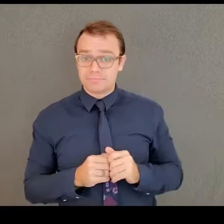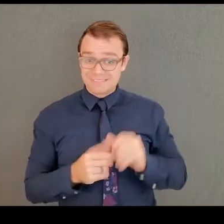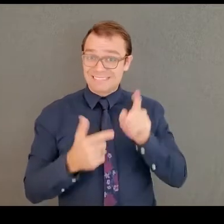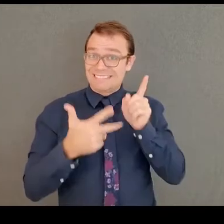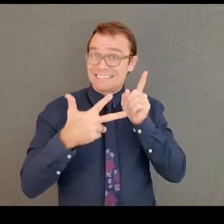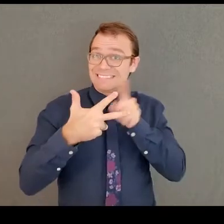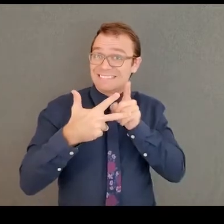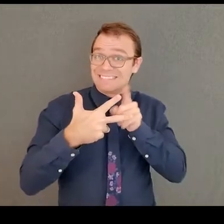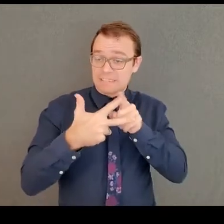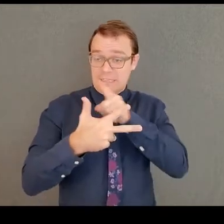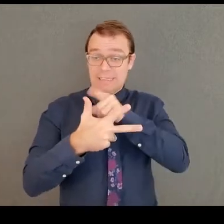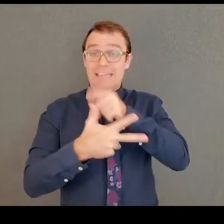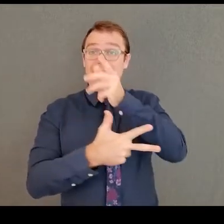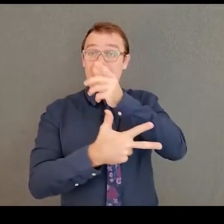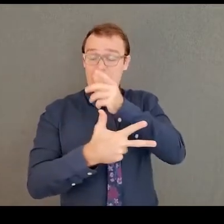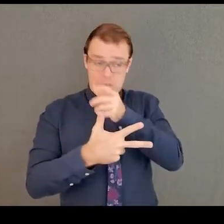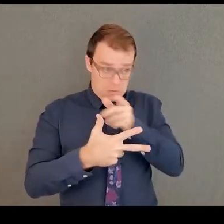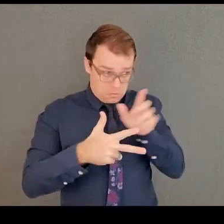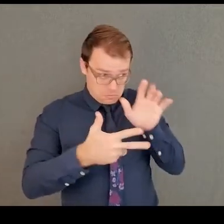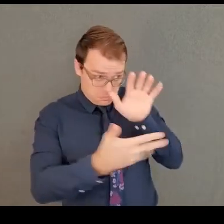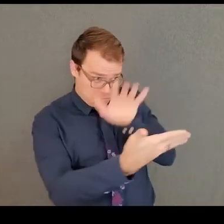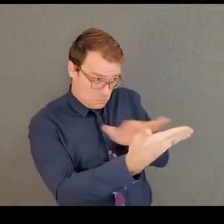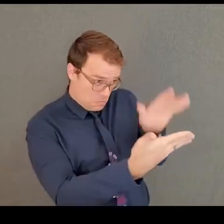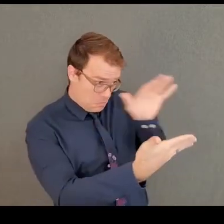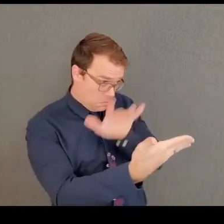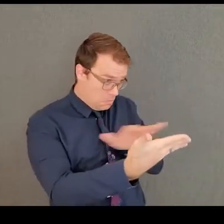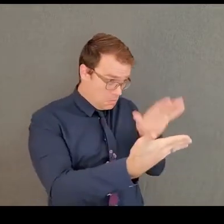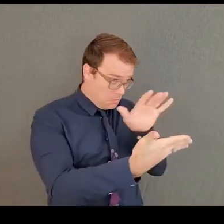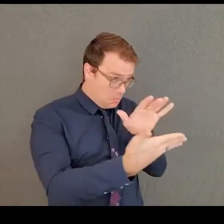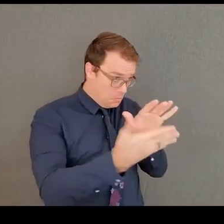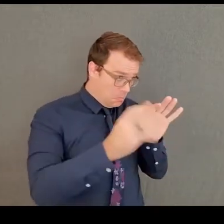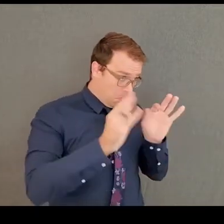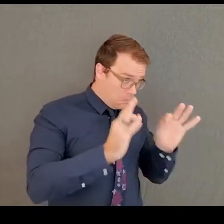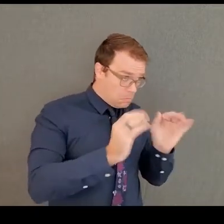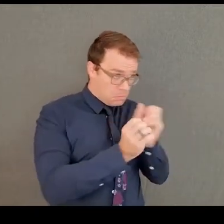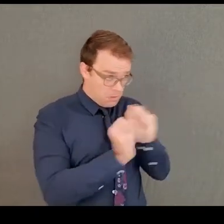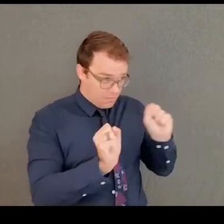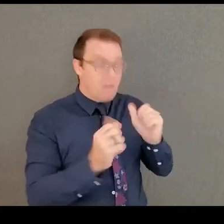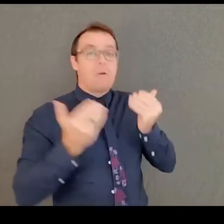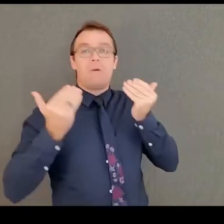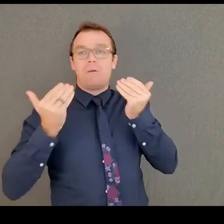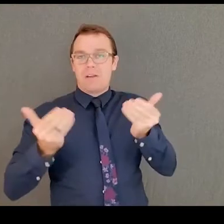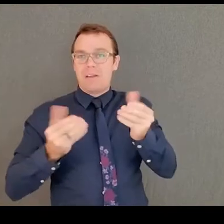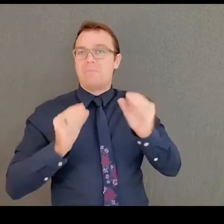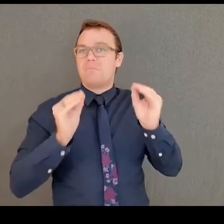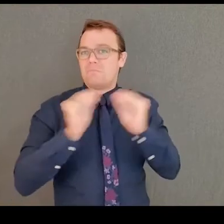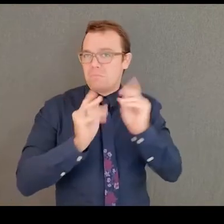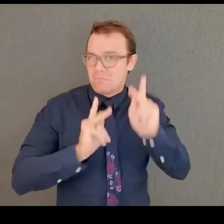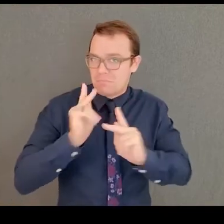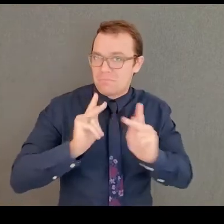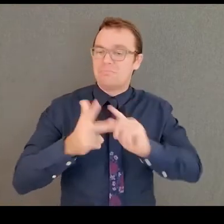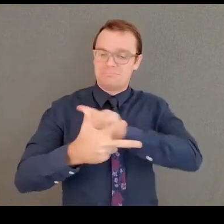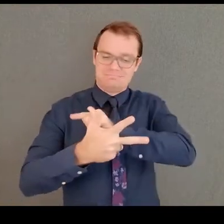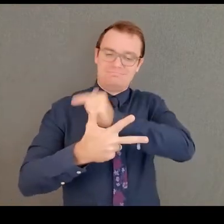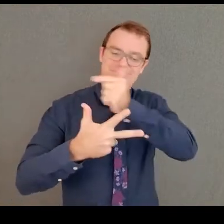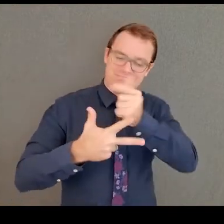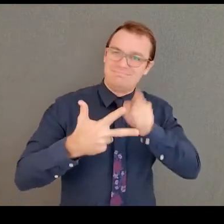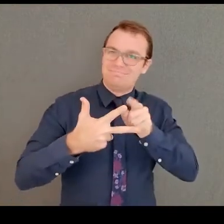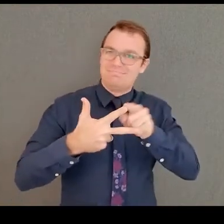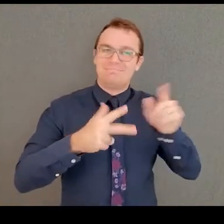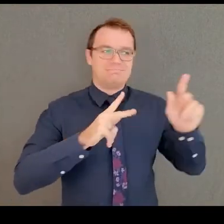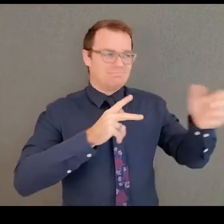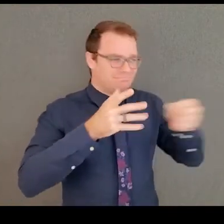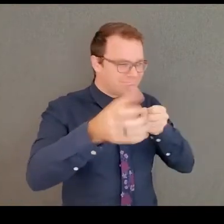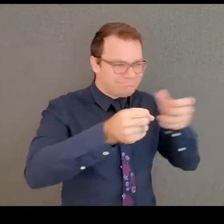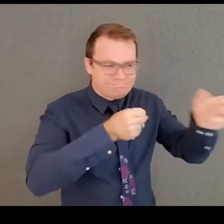most effective. Phase 2 studies are done after phase 1 studies have shown that the vaccine or antibody appears to be safe. In